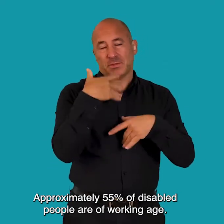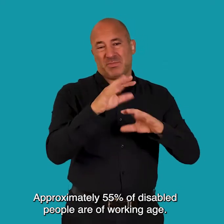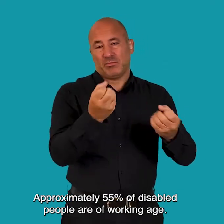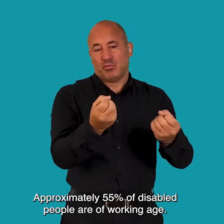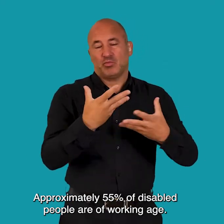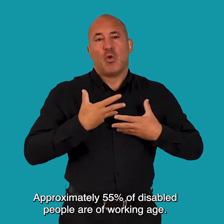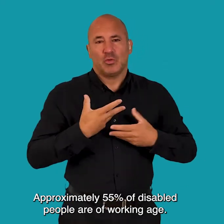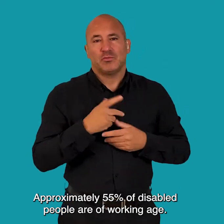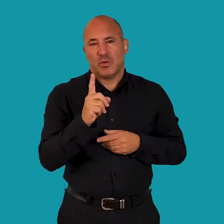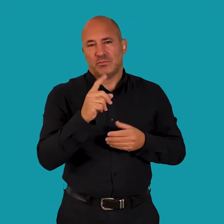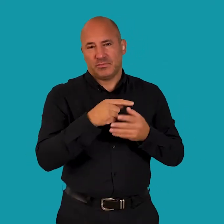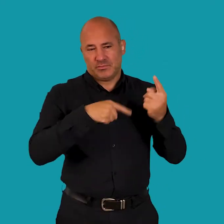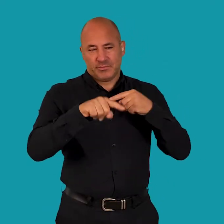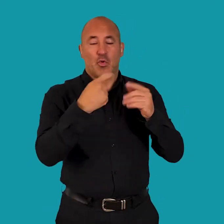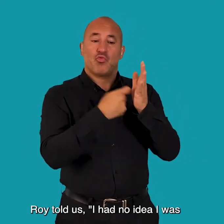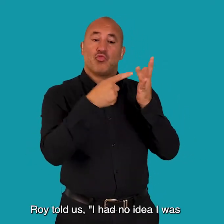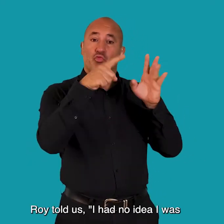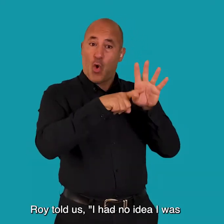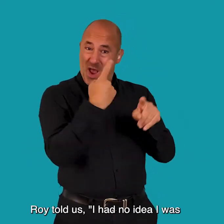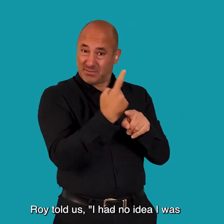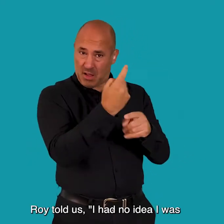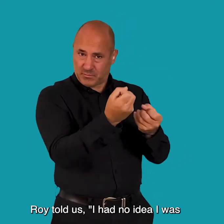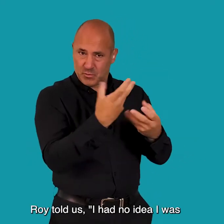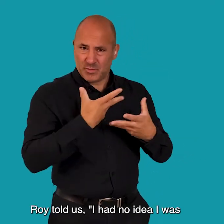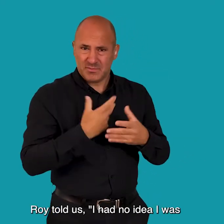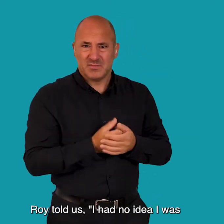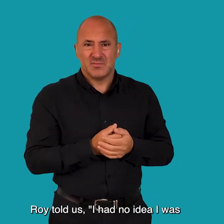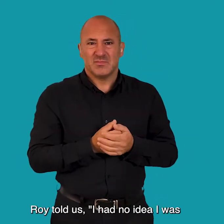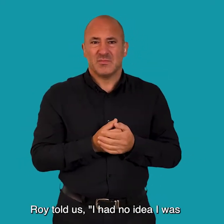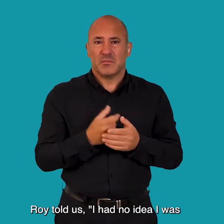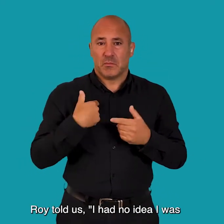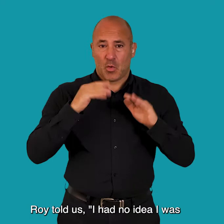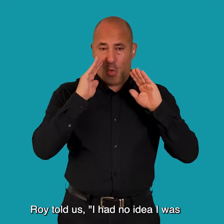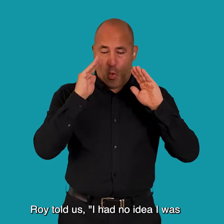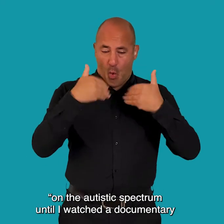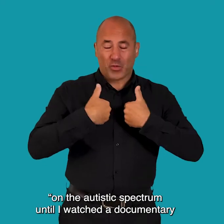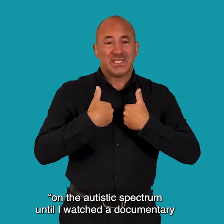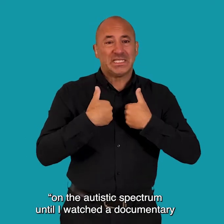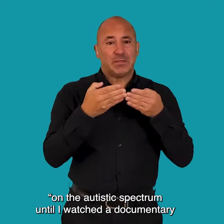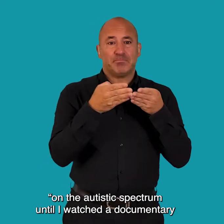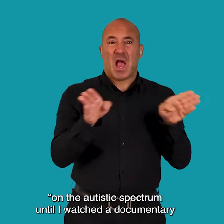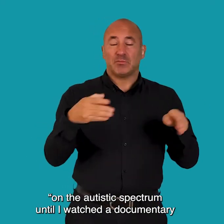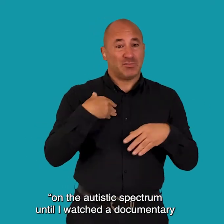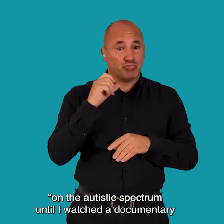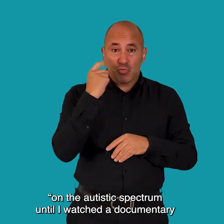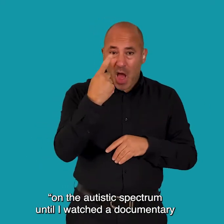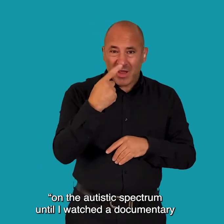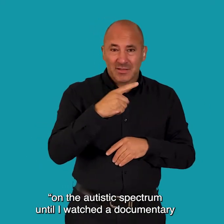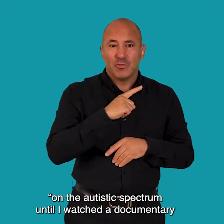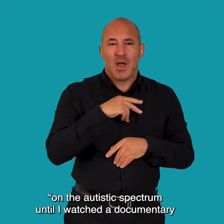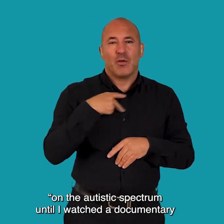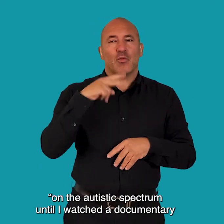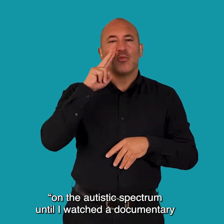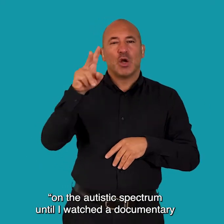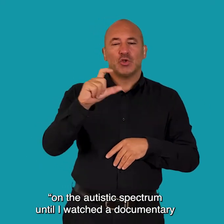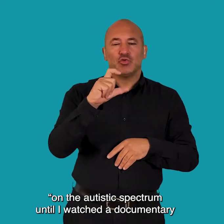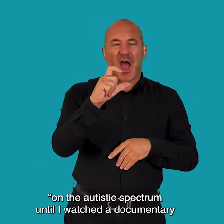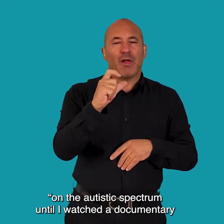working age. Roy told us, "I had no idea I was on the autistic spectrum until I watched a documentary on